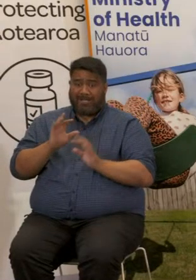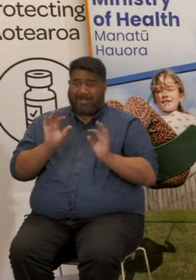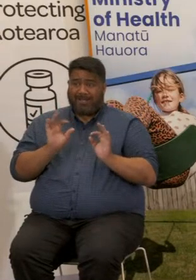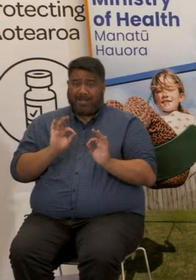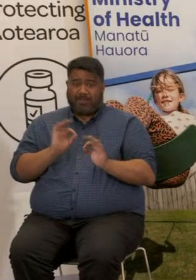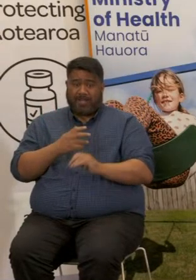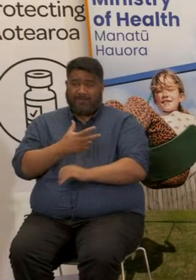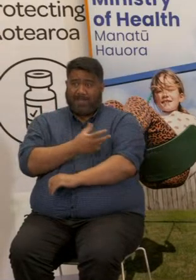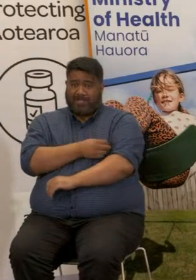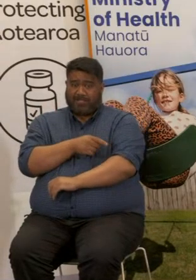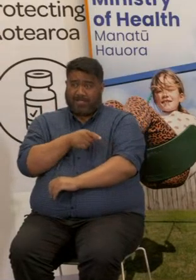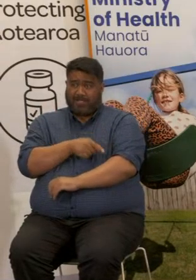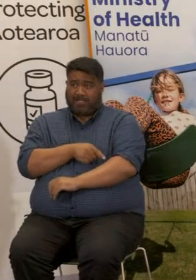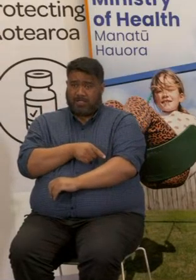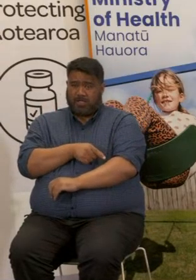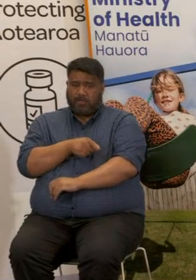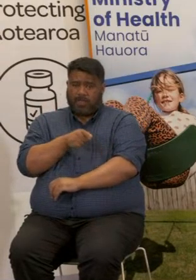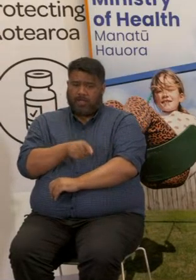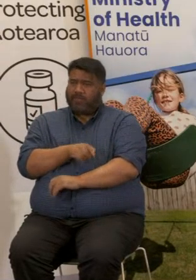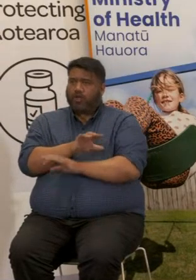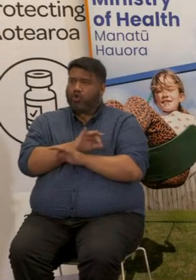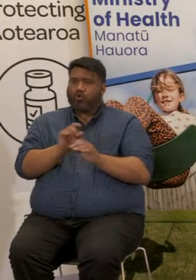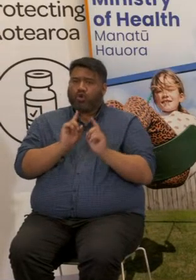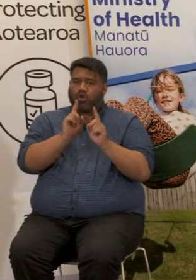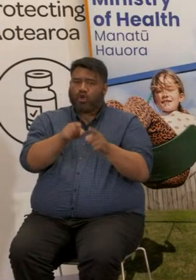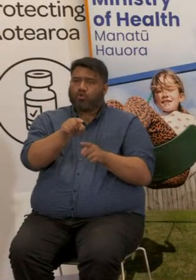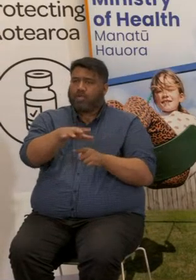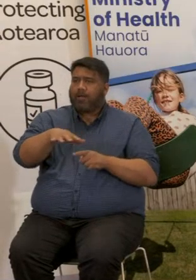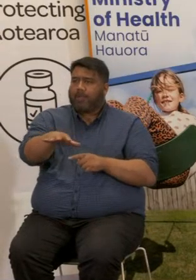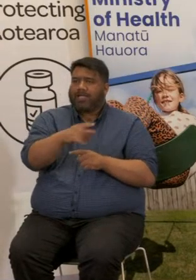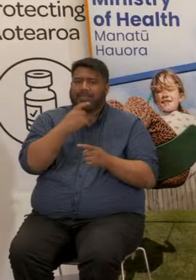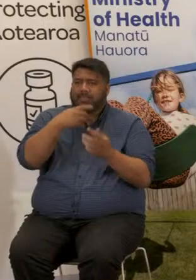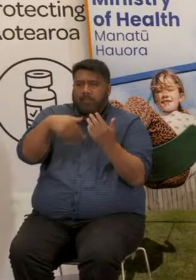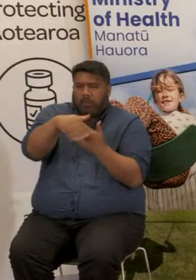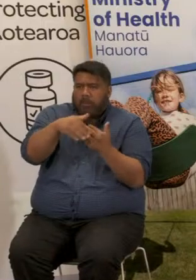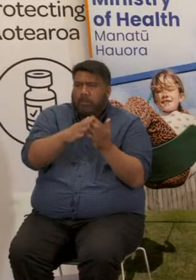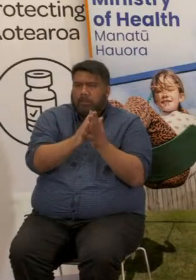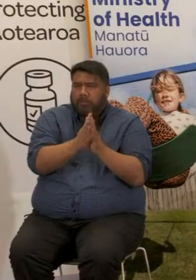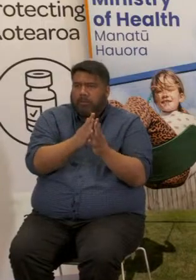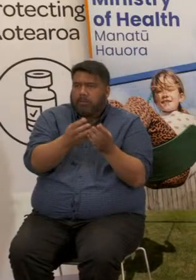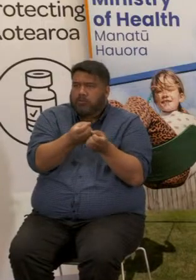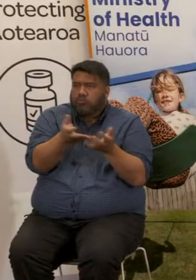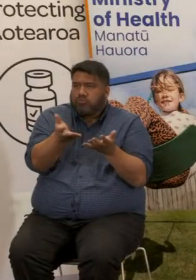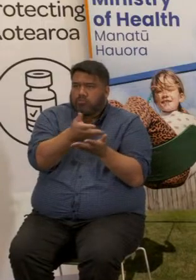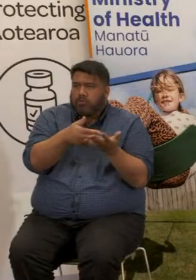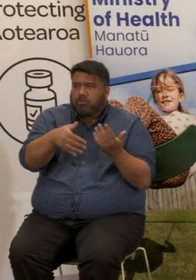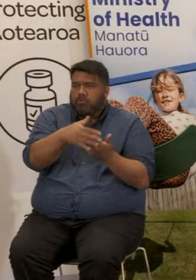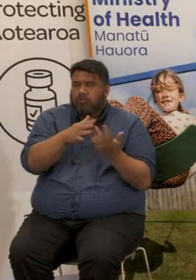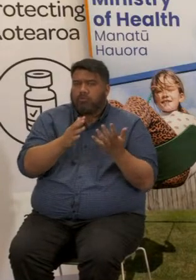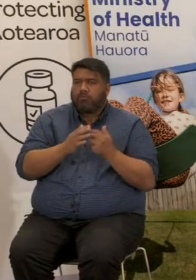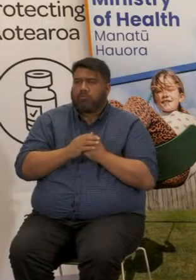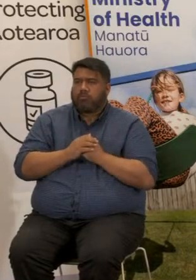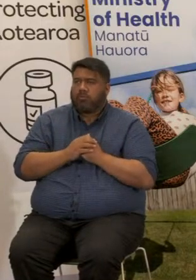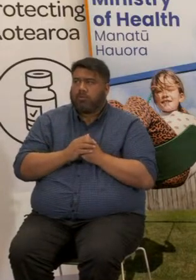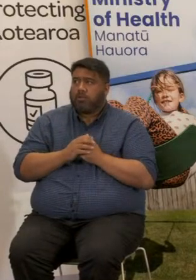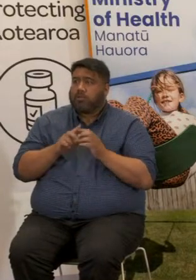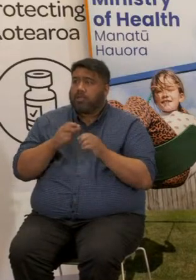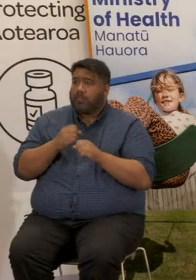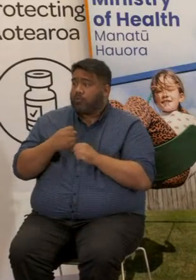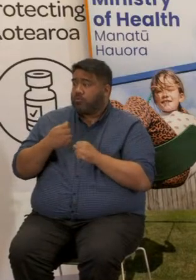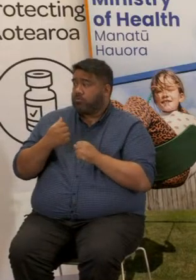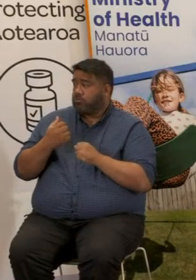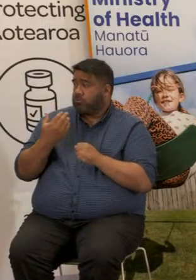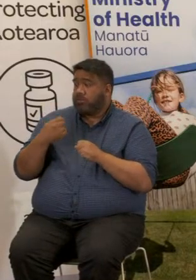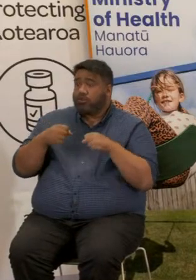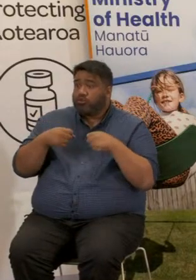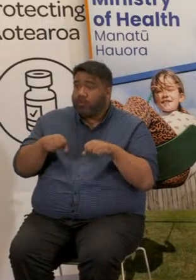know the virus spreads. We've got really good data from our Auckland outbreak that shows we haven't seen people infected in supermarkets and in some of